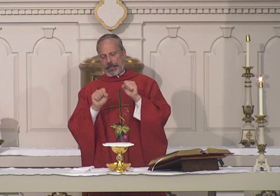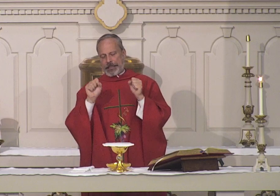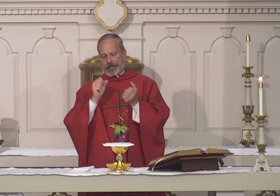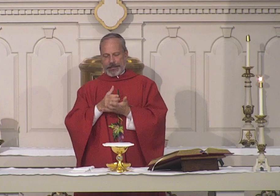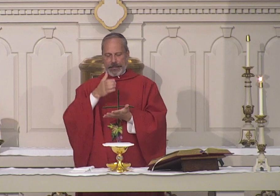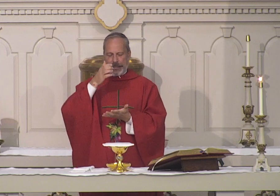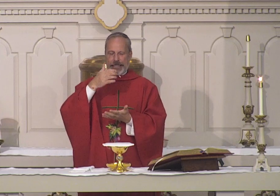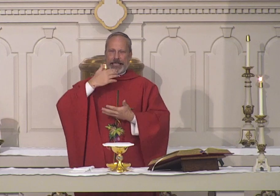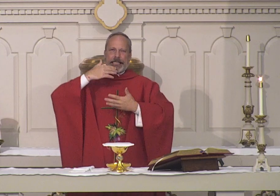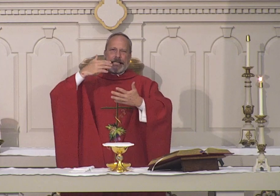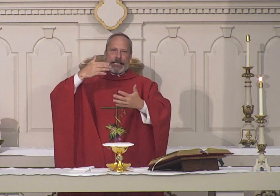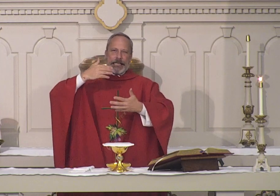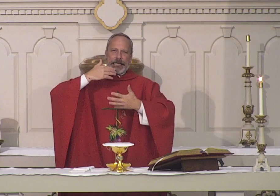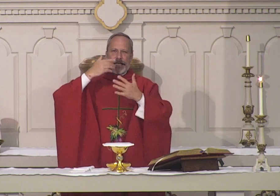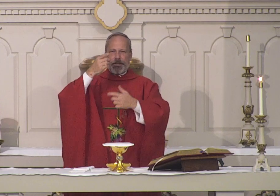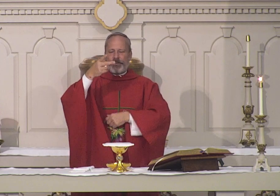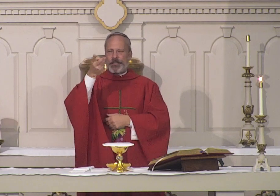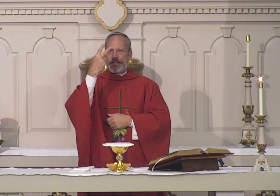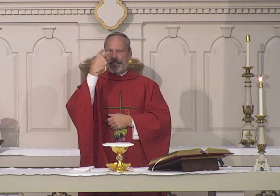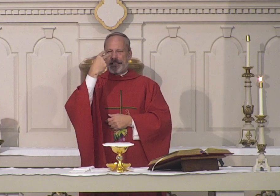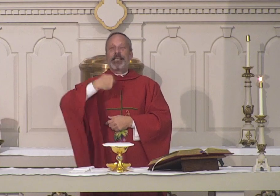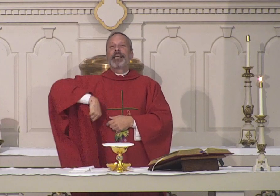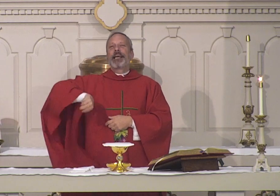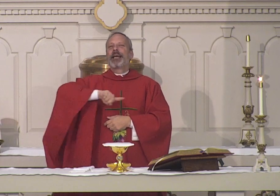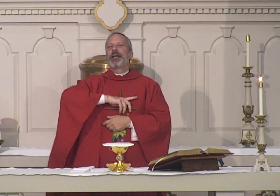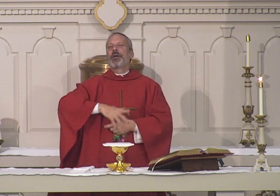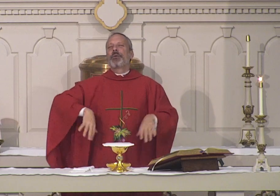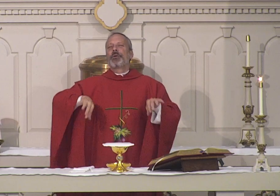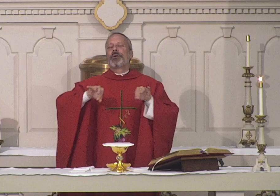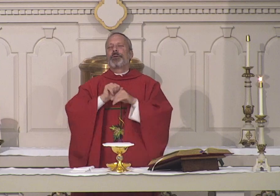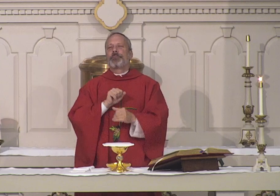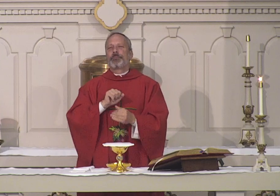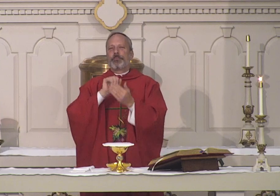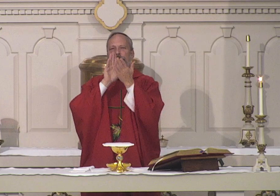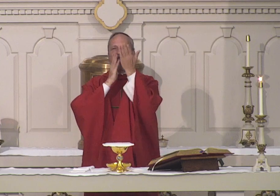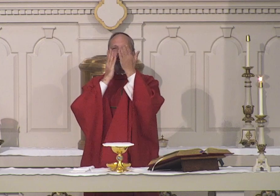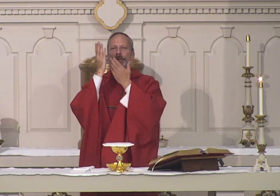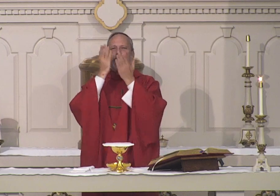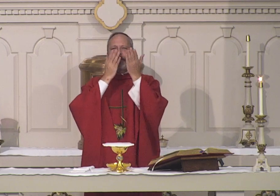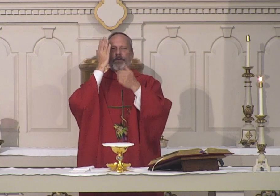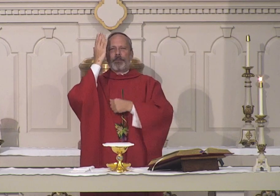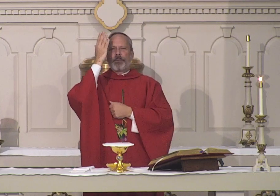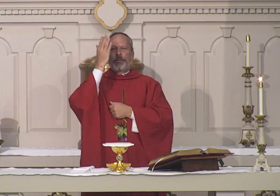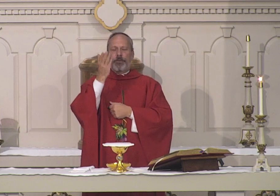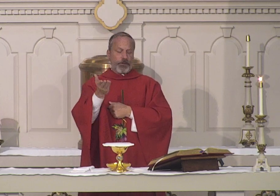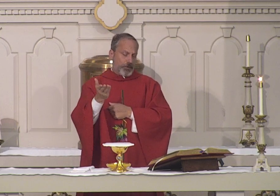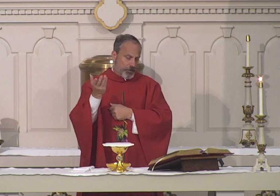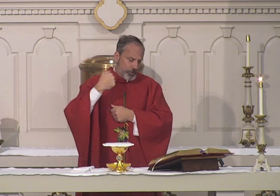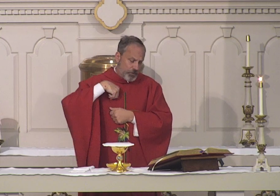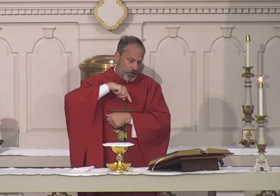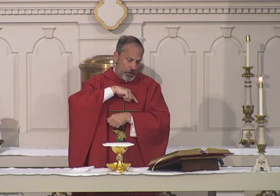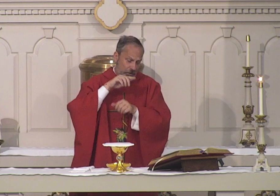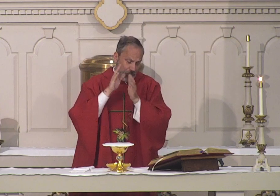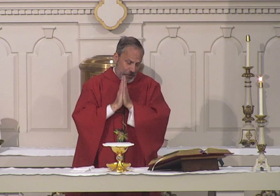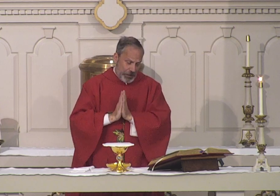of salvation, giving thanks that you have held us worthy to be in your presence and minister to